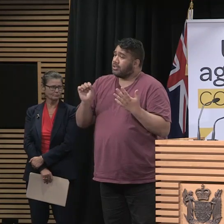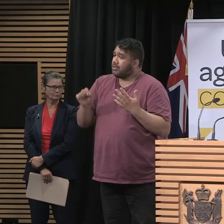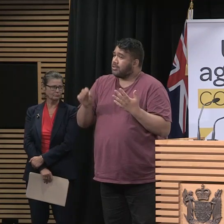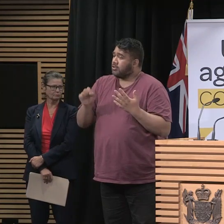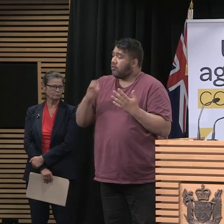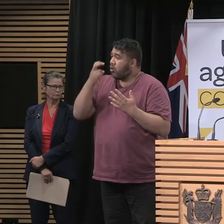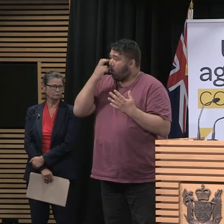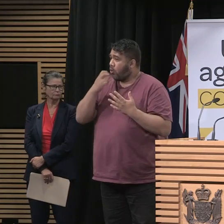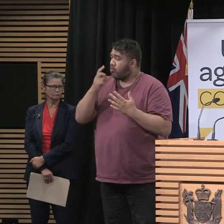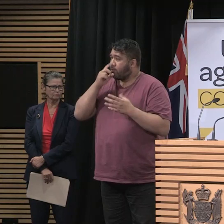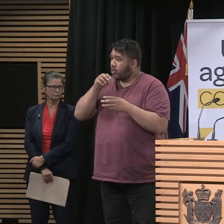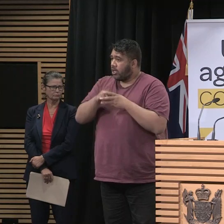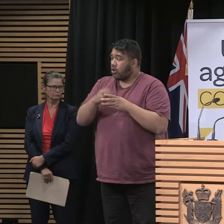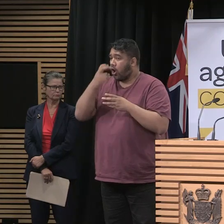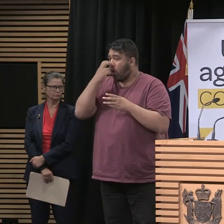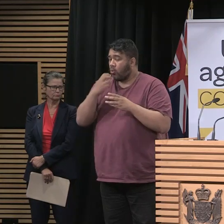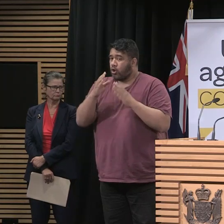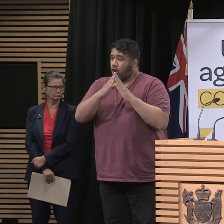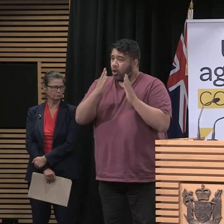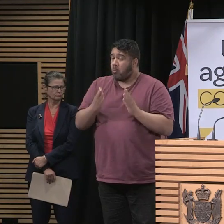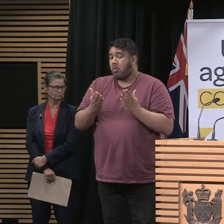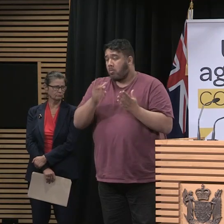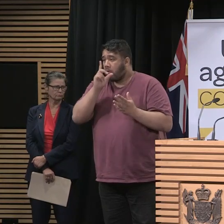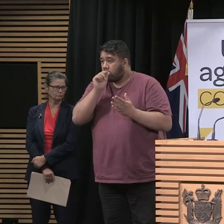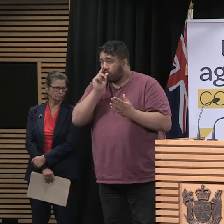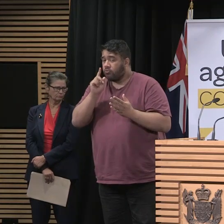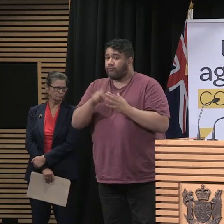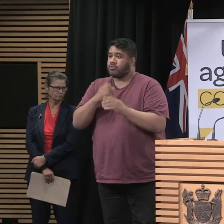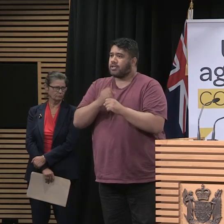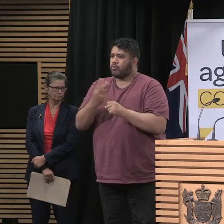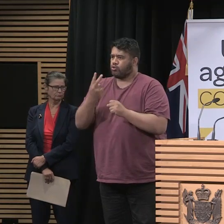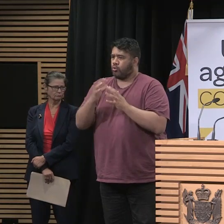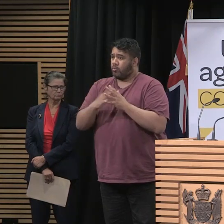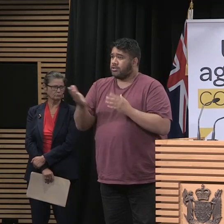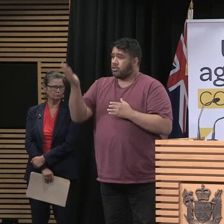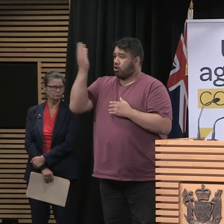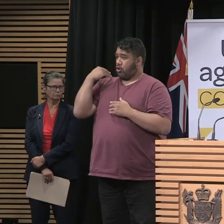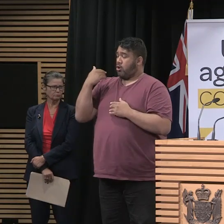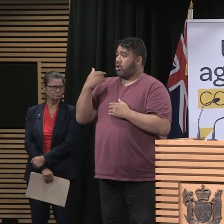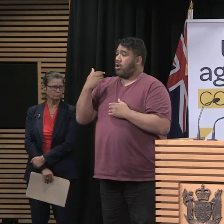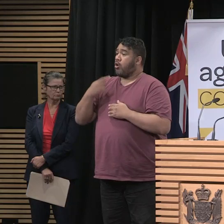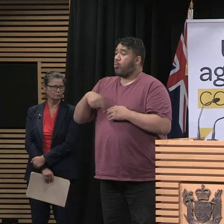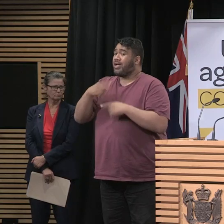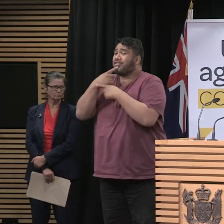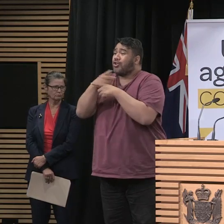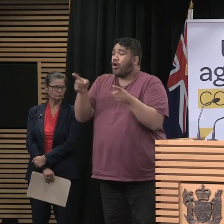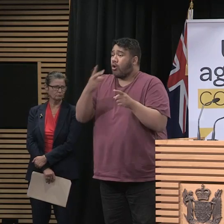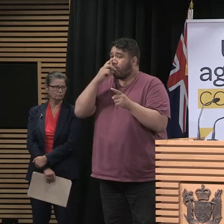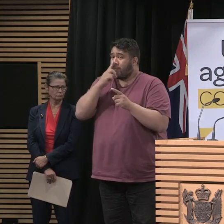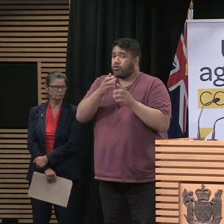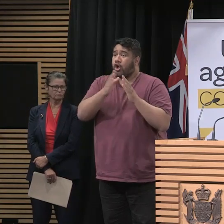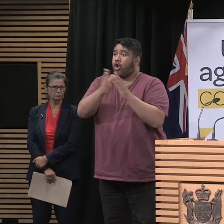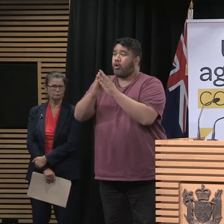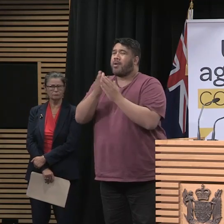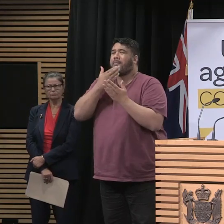care facilities, and in fact, almost 2 weeks ago we proposed to aged residential care facilities that they stop visitors